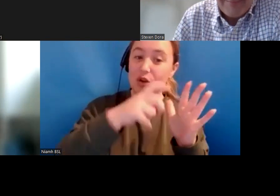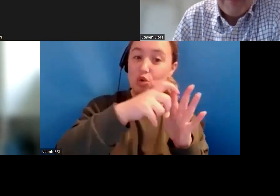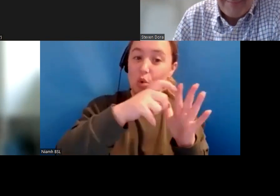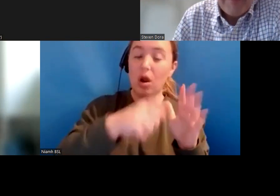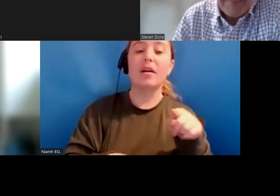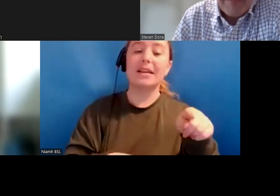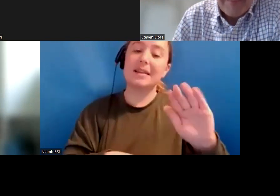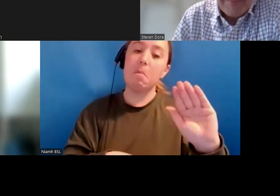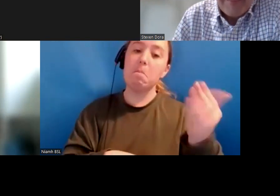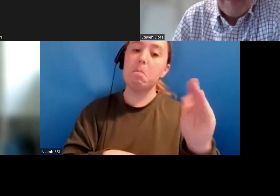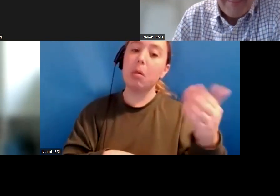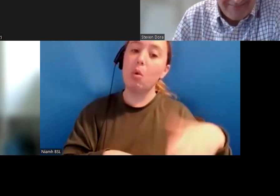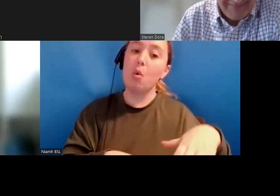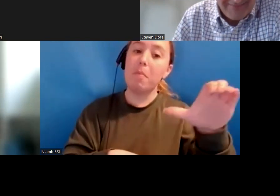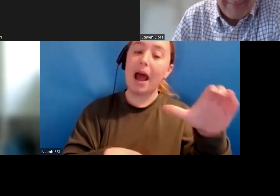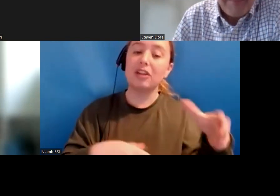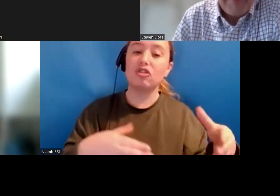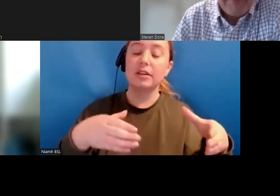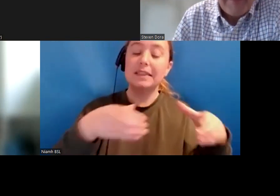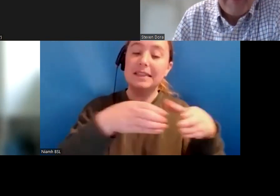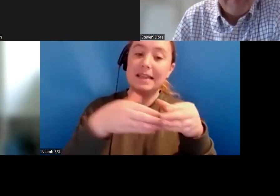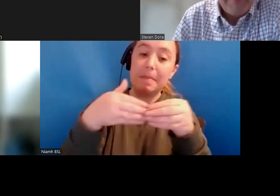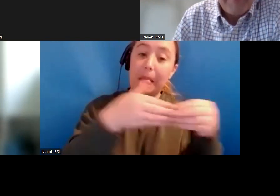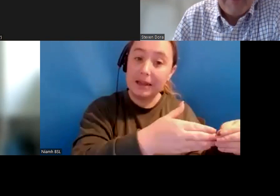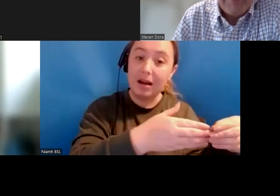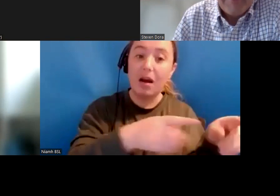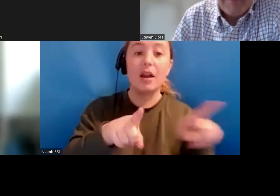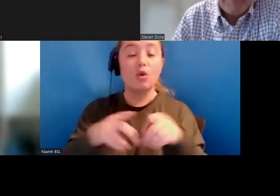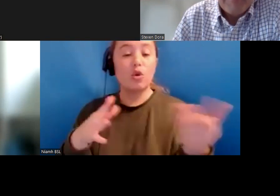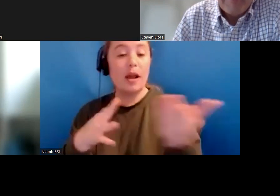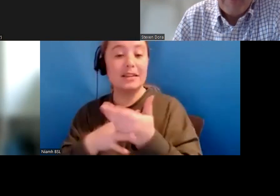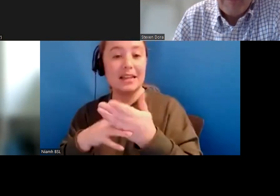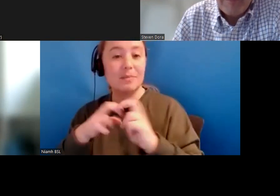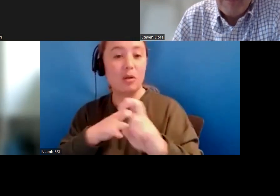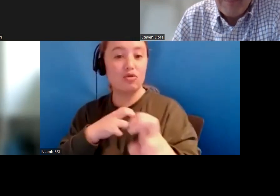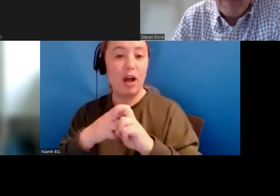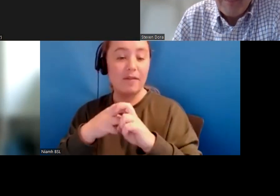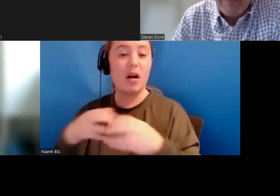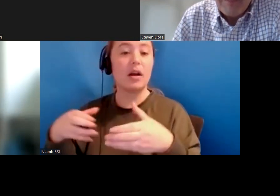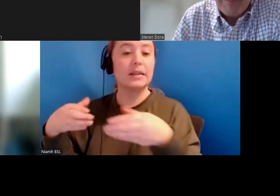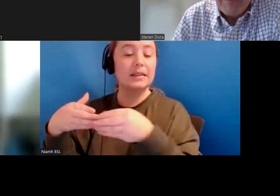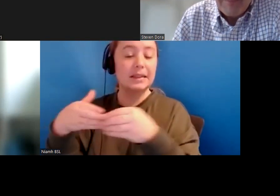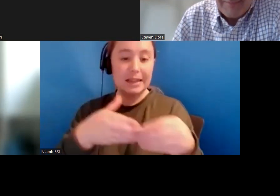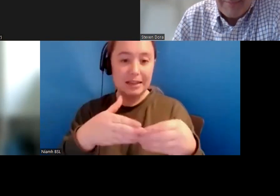Badge Policy Team Leader for Transport Scotland. And so I'll hand over to Stephen now. Thank you so much for being with us today.